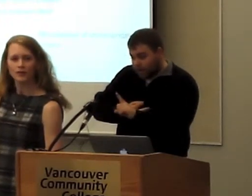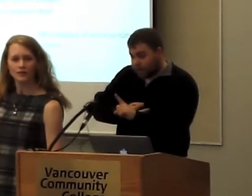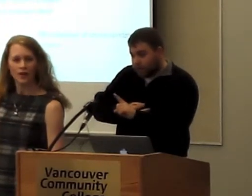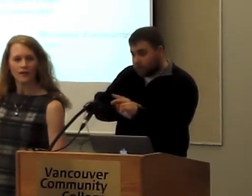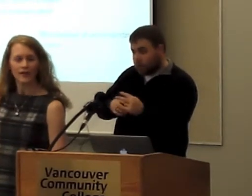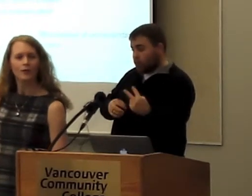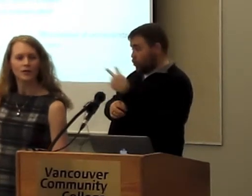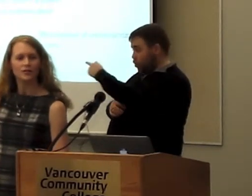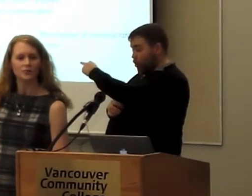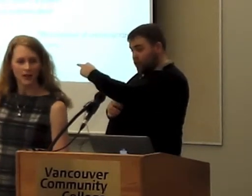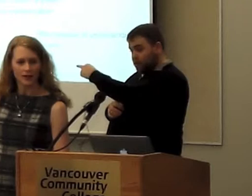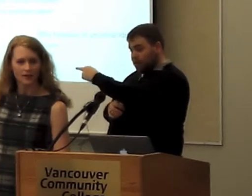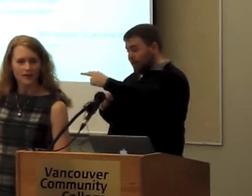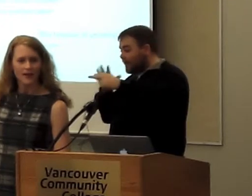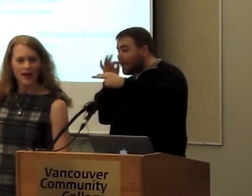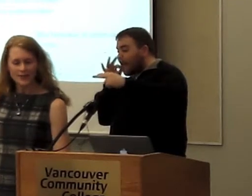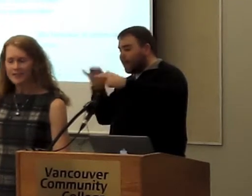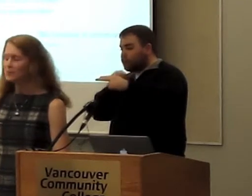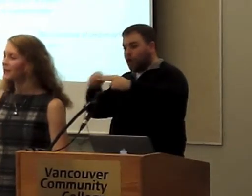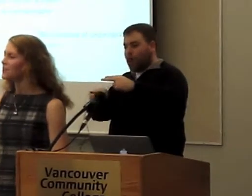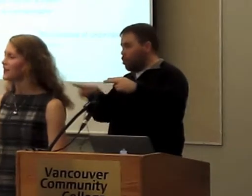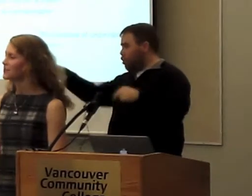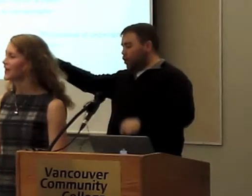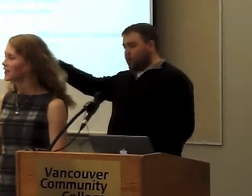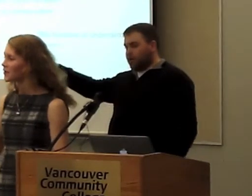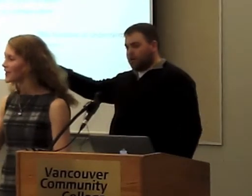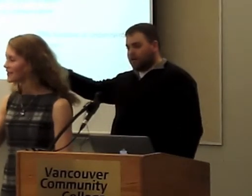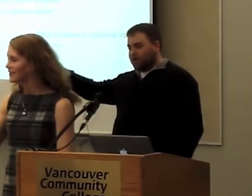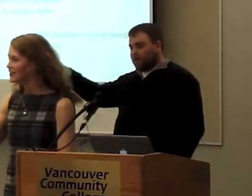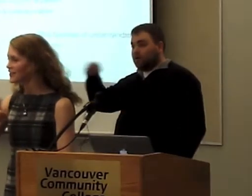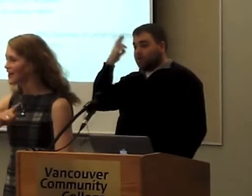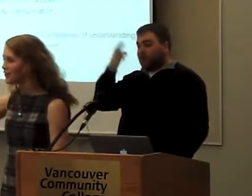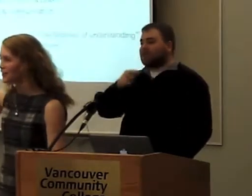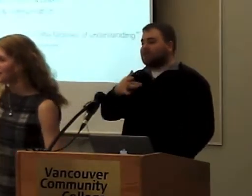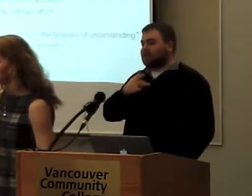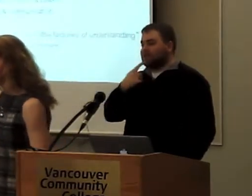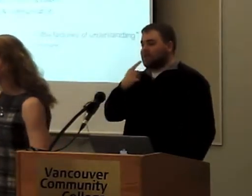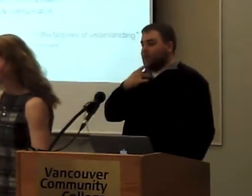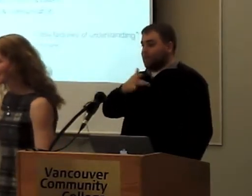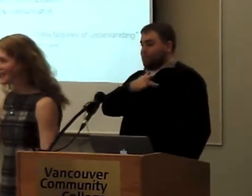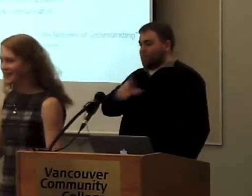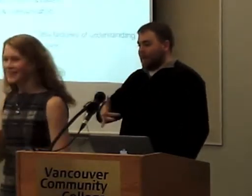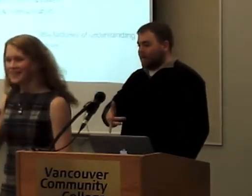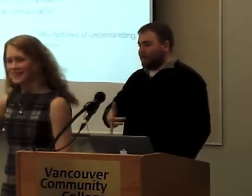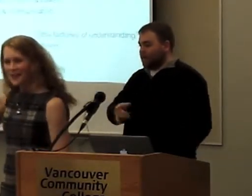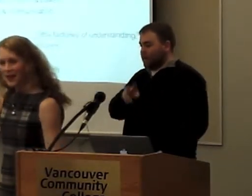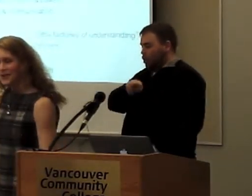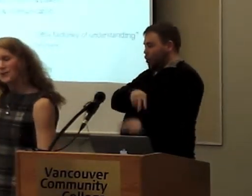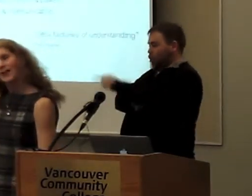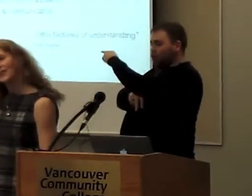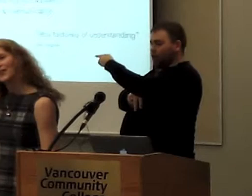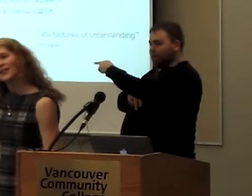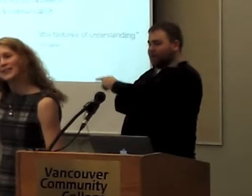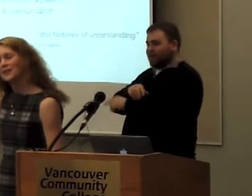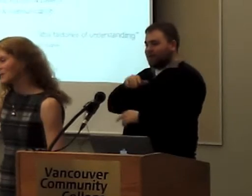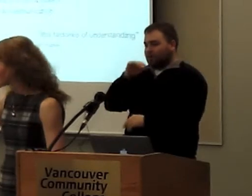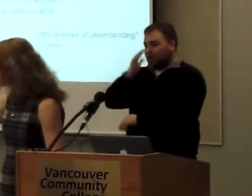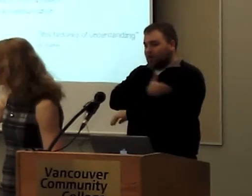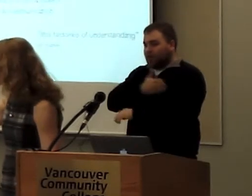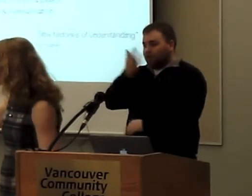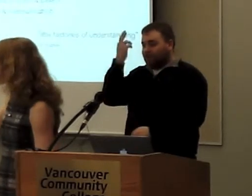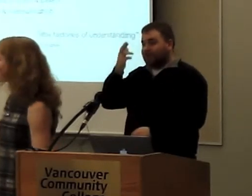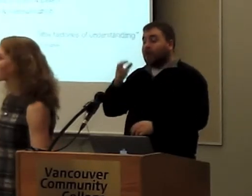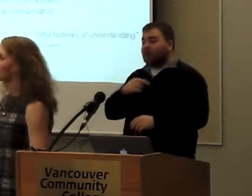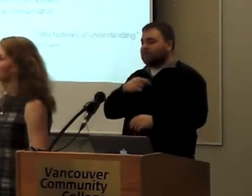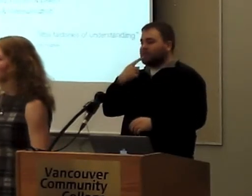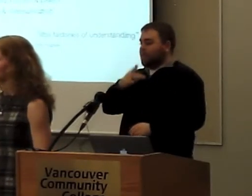cat will not. The cat will look at your finger. I say typically because my Chloe, she never looked at the door. I always wanted her to look at the door, but she